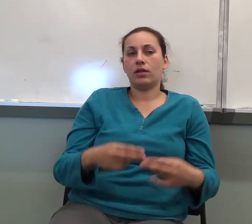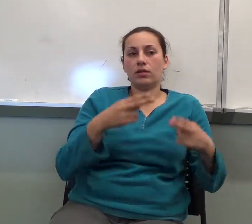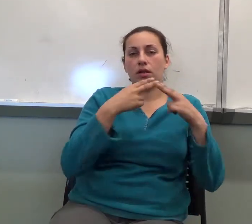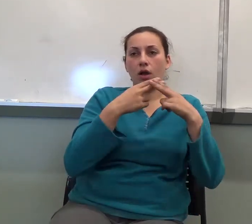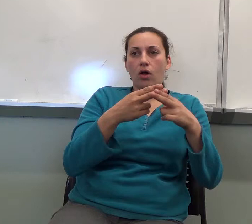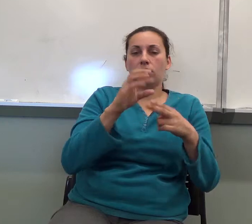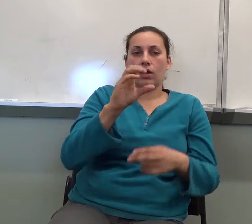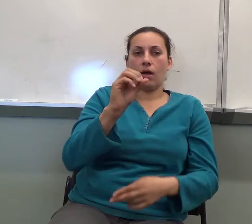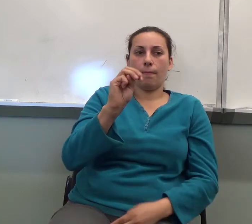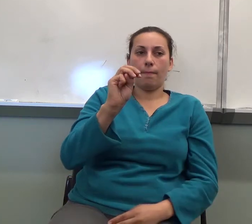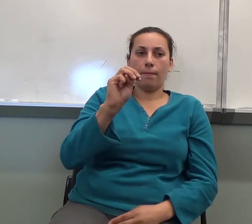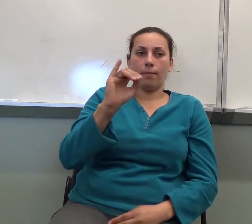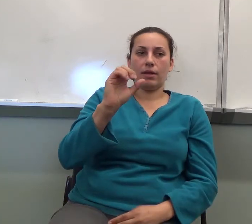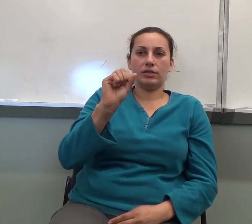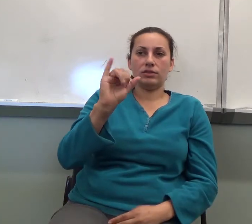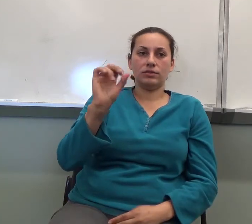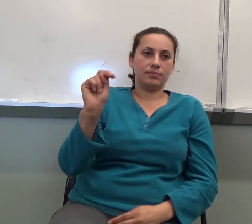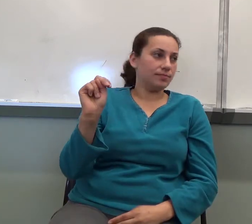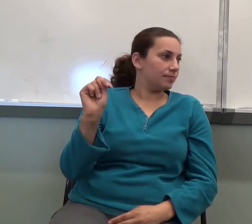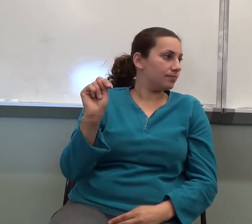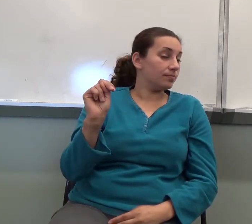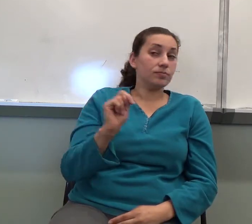Charles earns a salary of $400 per week.